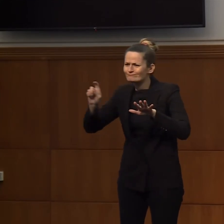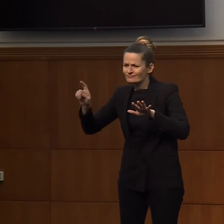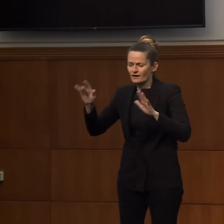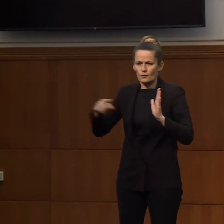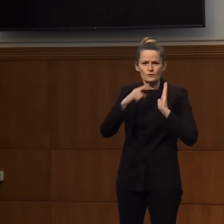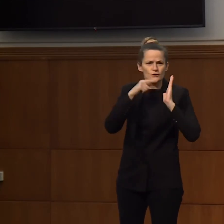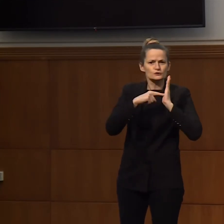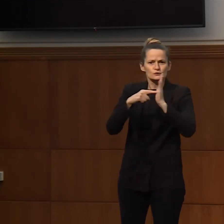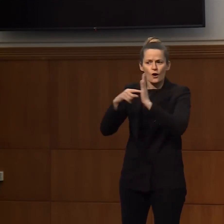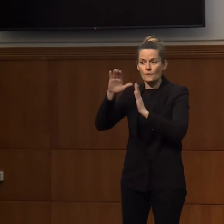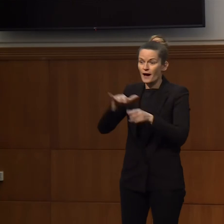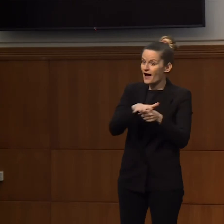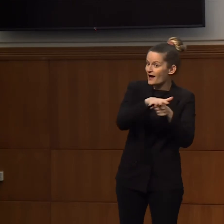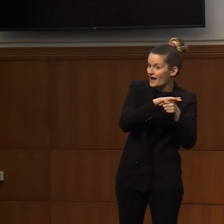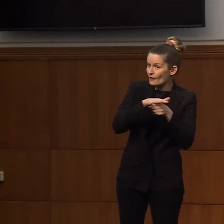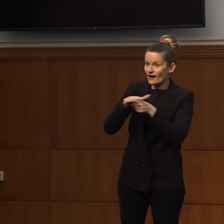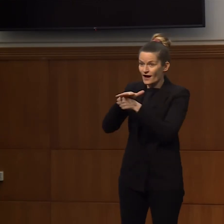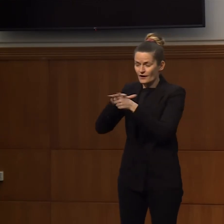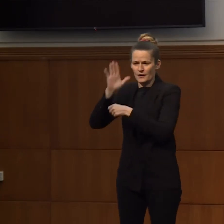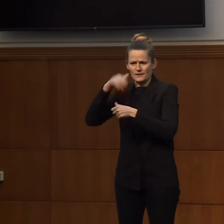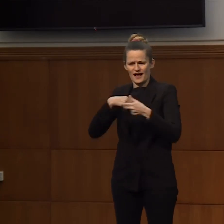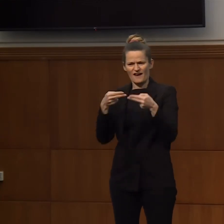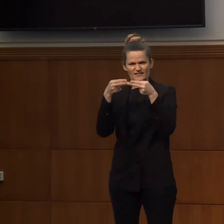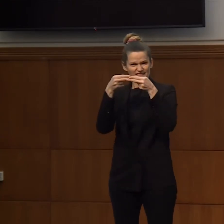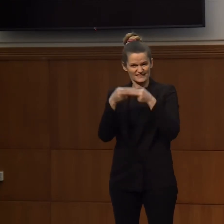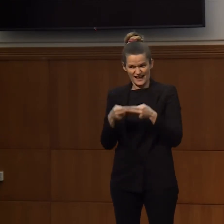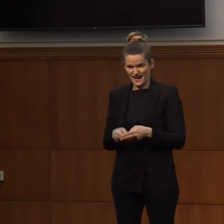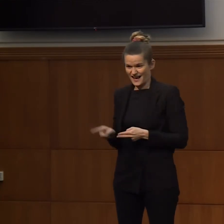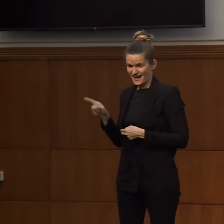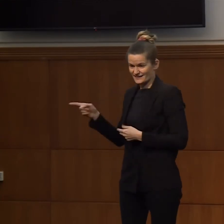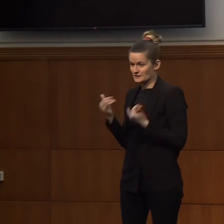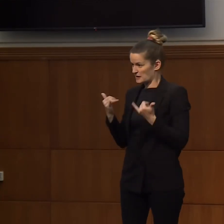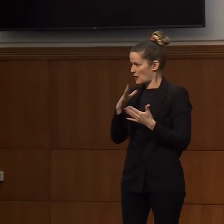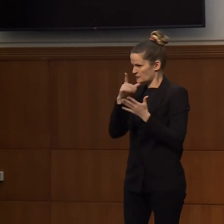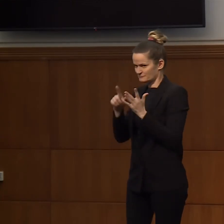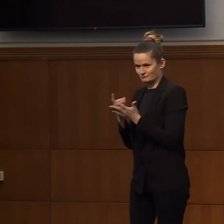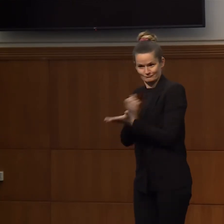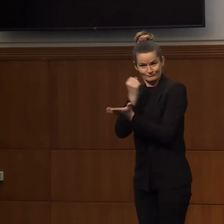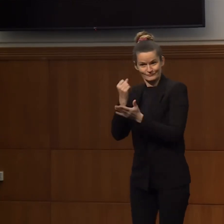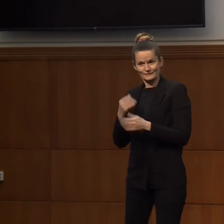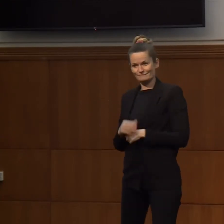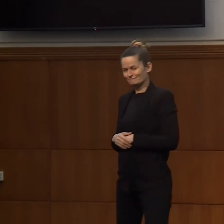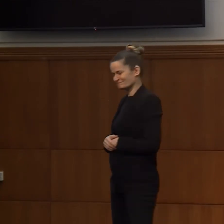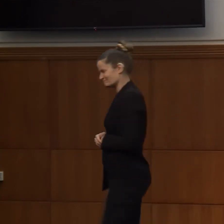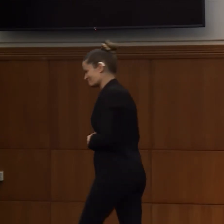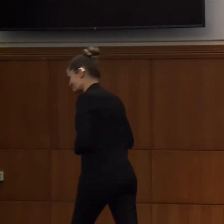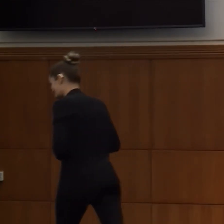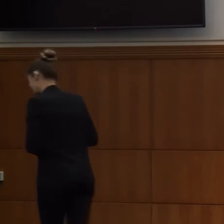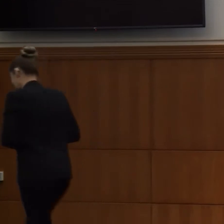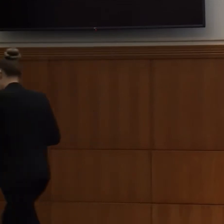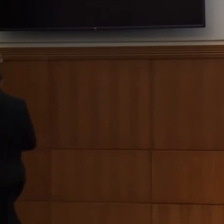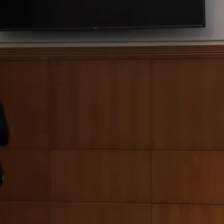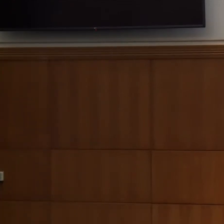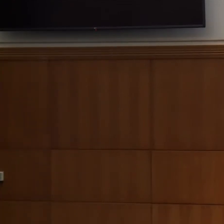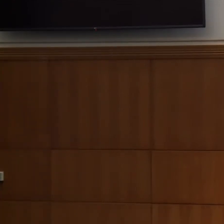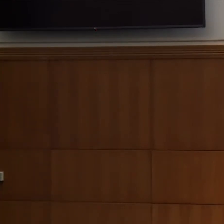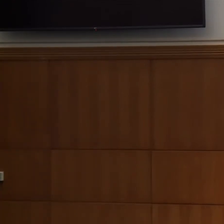walk you through that with a brief slideshow. So I'm going to give our interpreter an opportunity to move over to the screen.